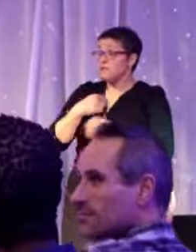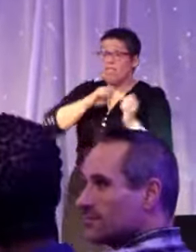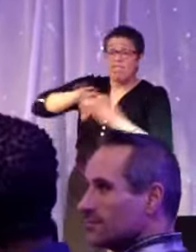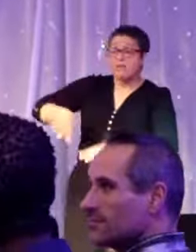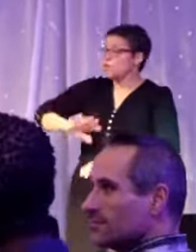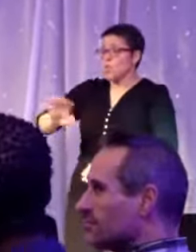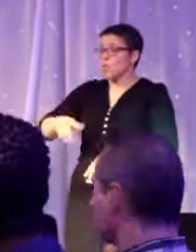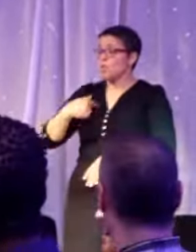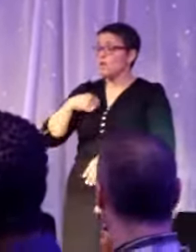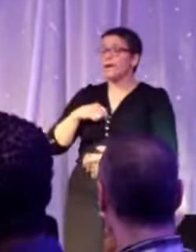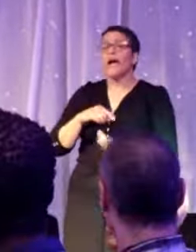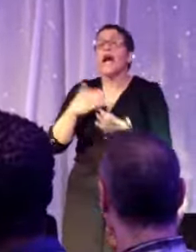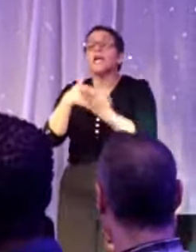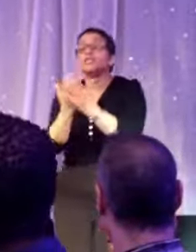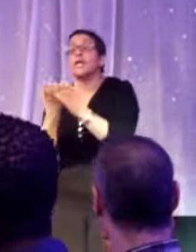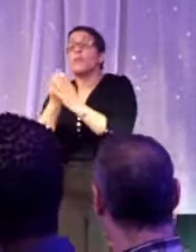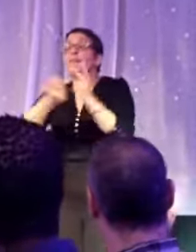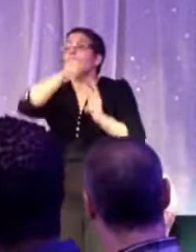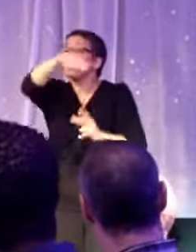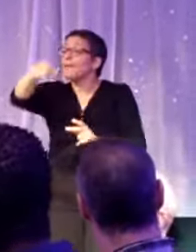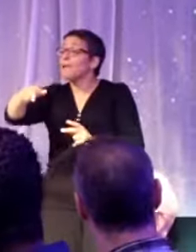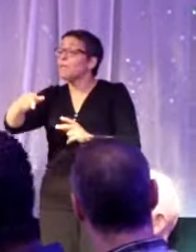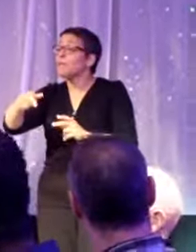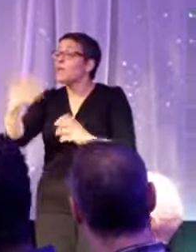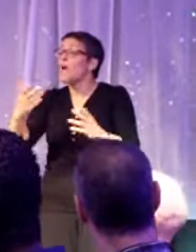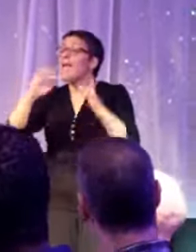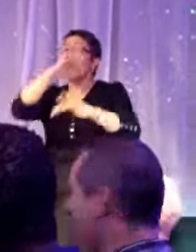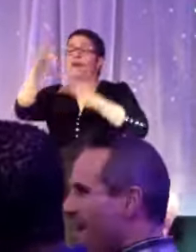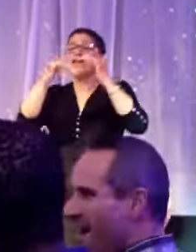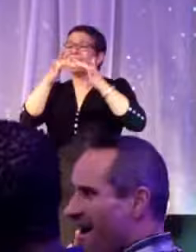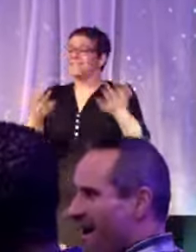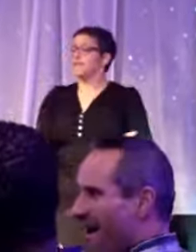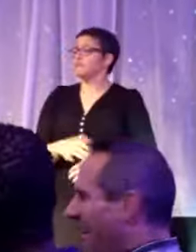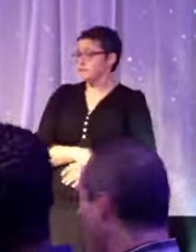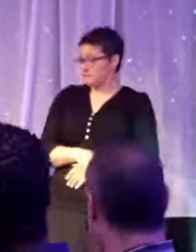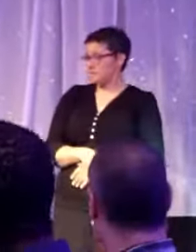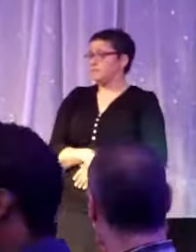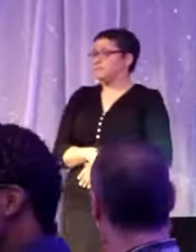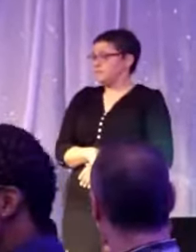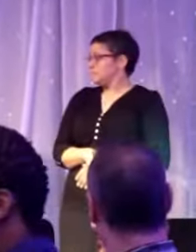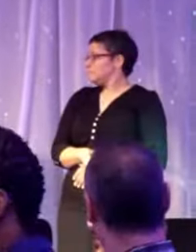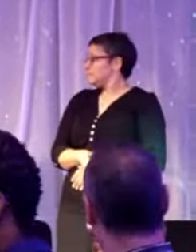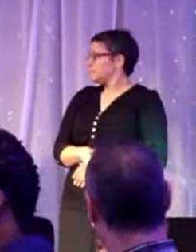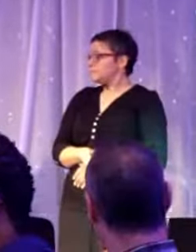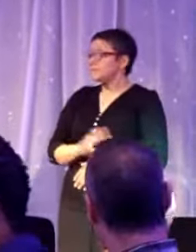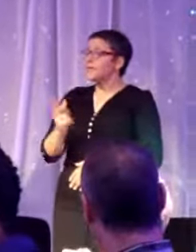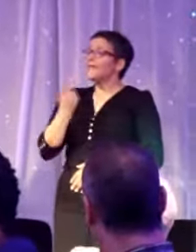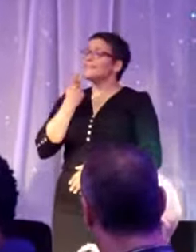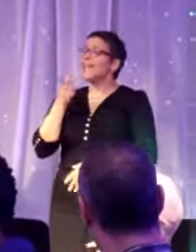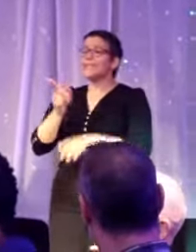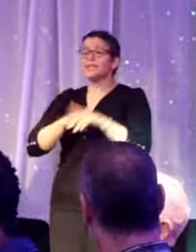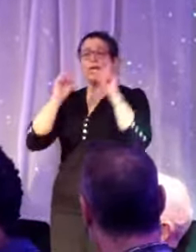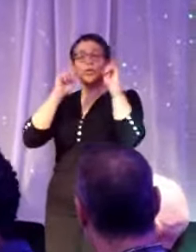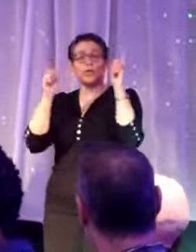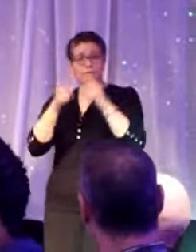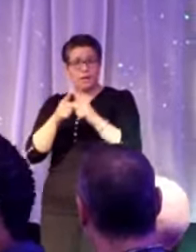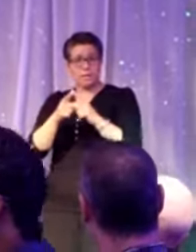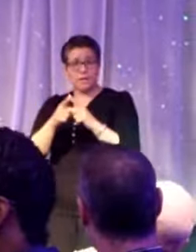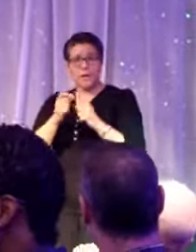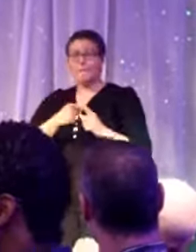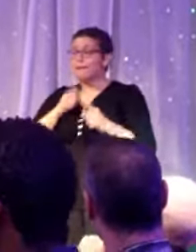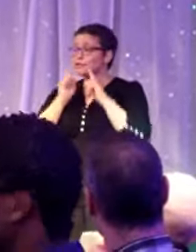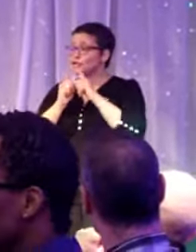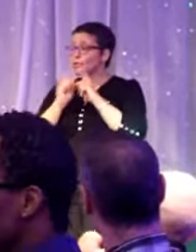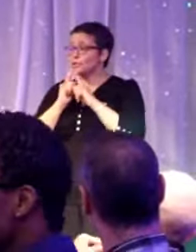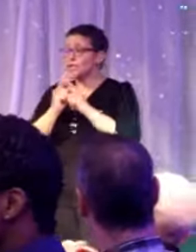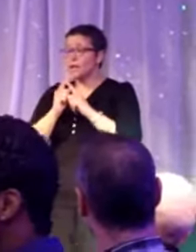what I'd write with others on a GeoCity site. Second year of uni, my tutor somewhat threw